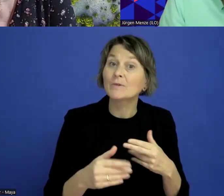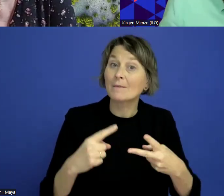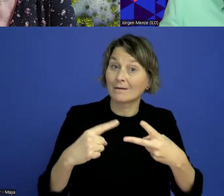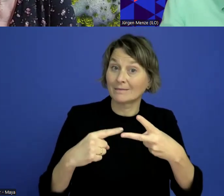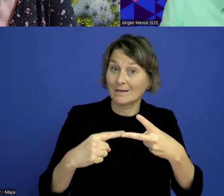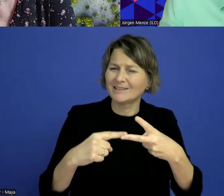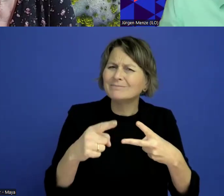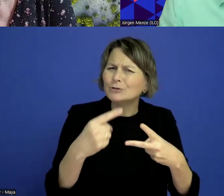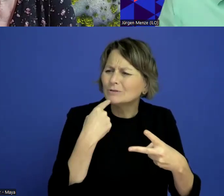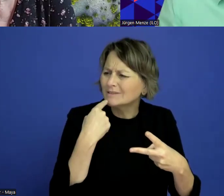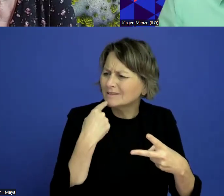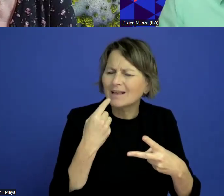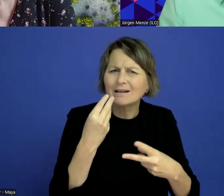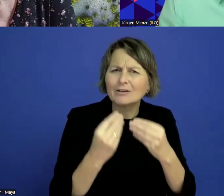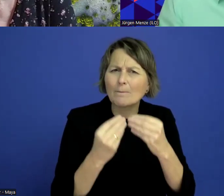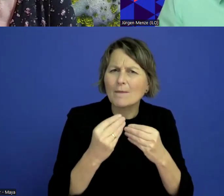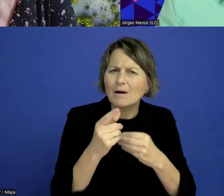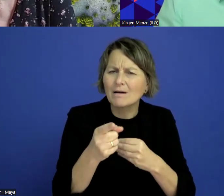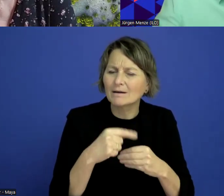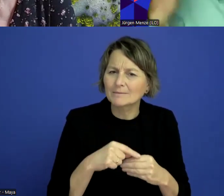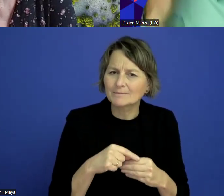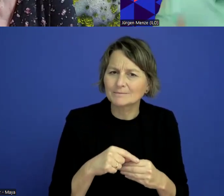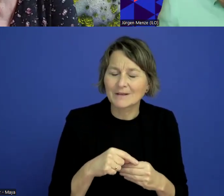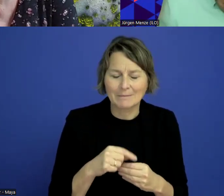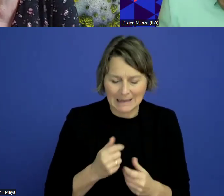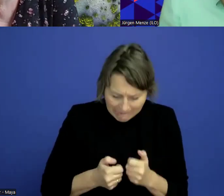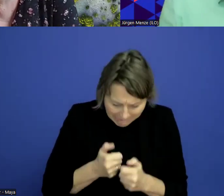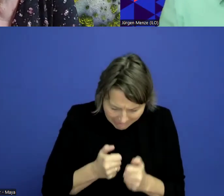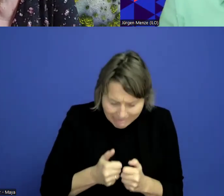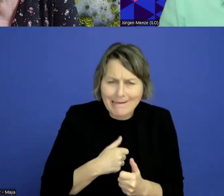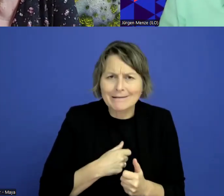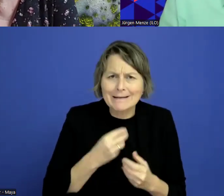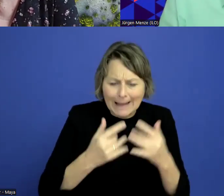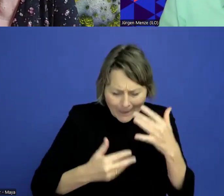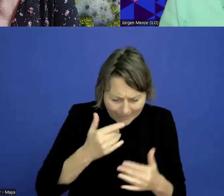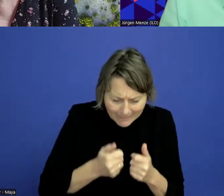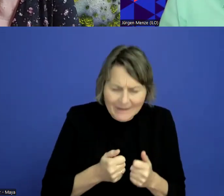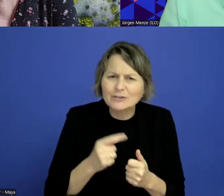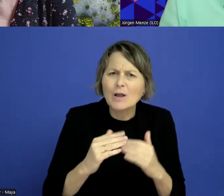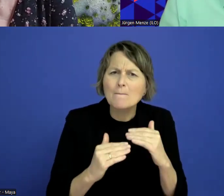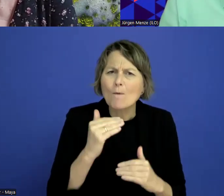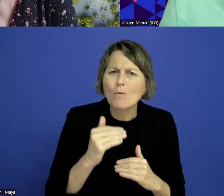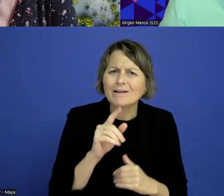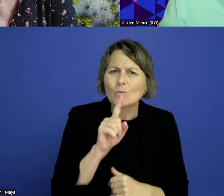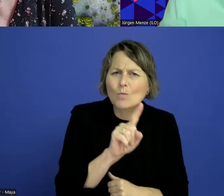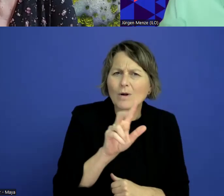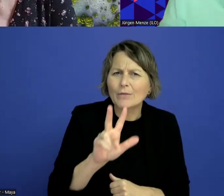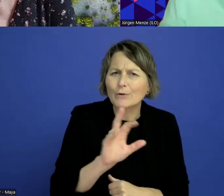that I just calculated, I mean, with my smartphone, that more than 13% of